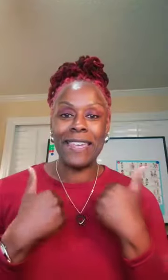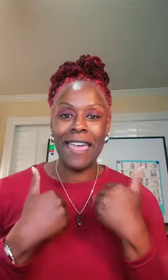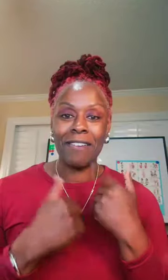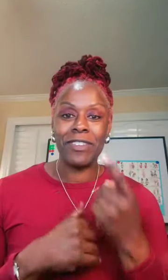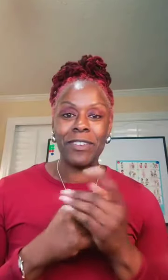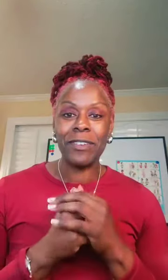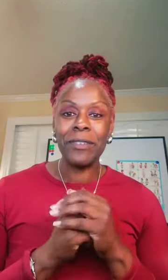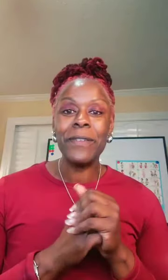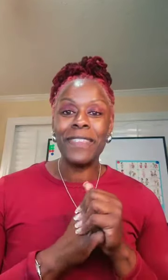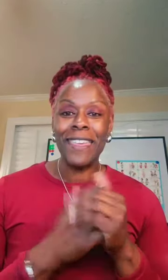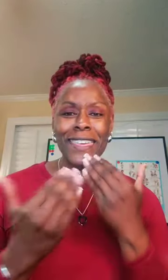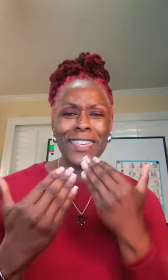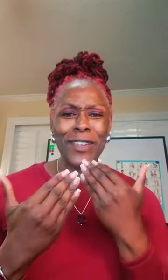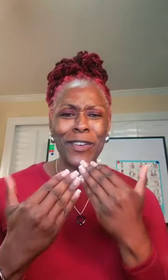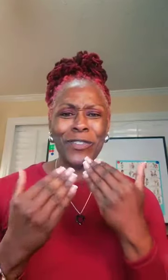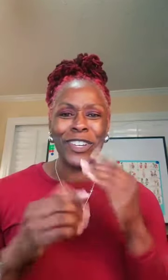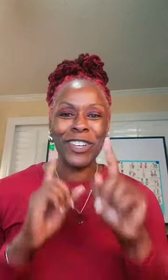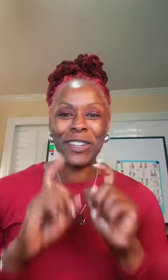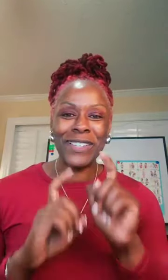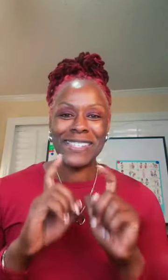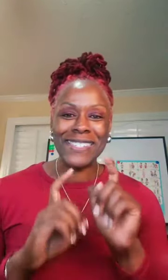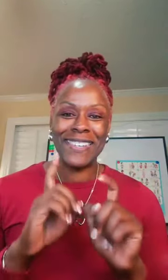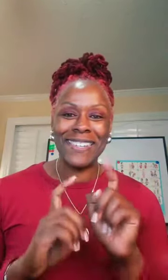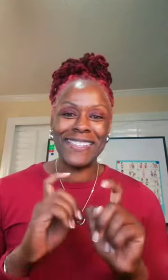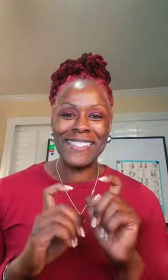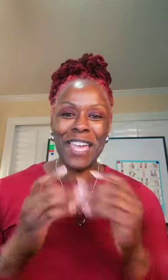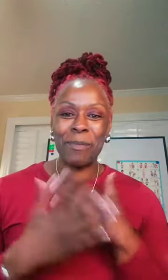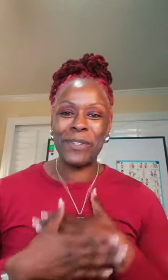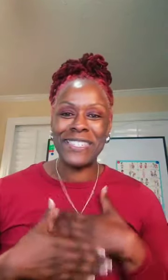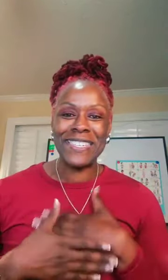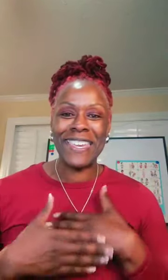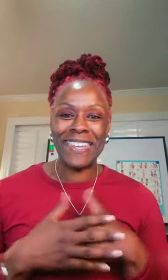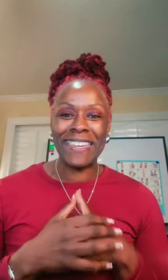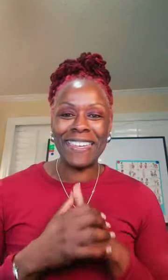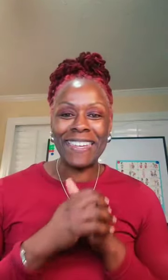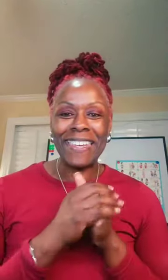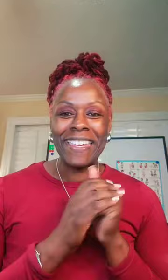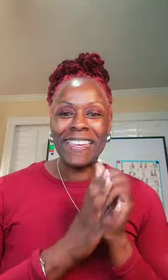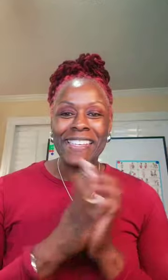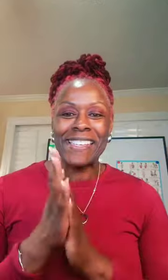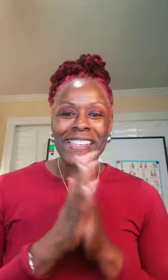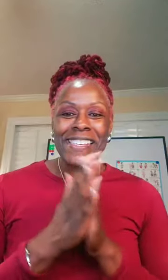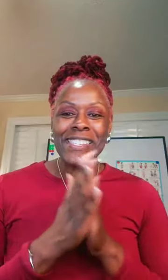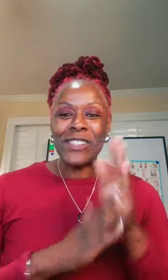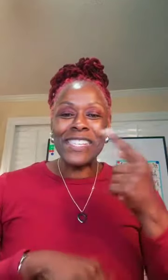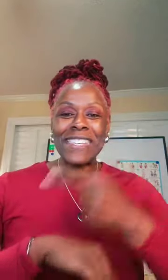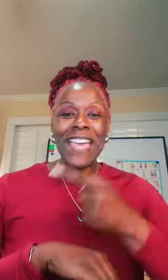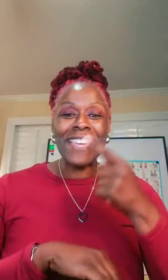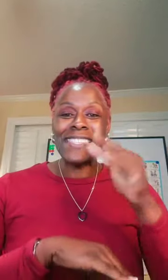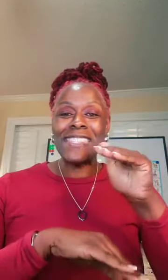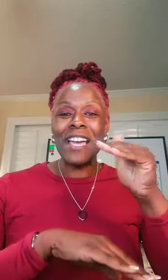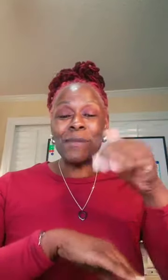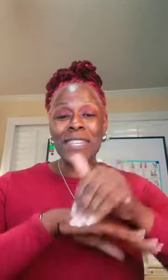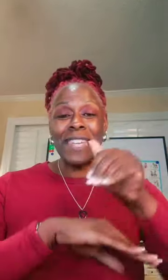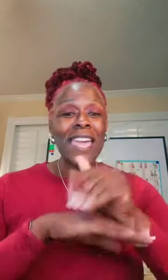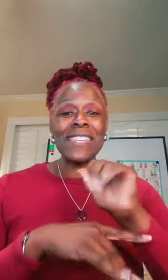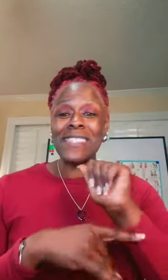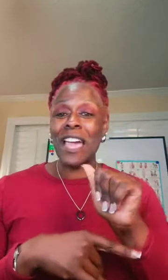have you. Thank you for your questions. I appreciate it. So tonight is not going to